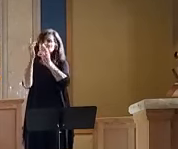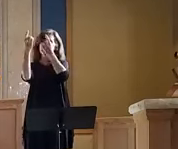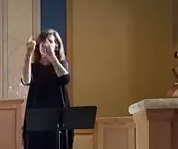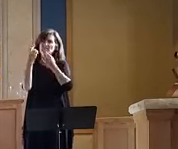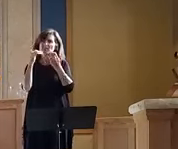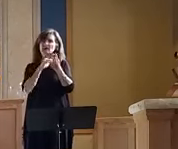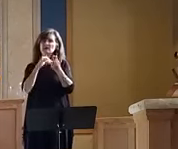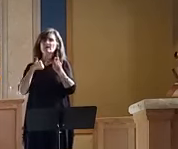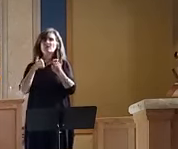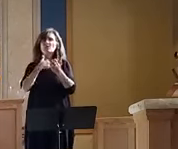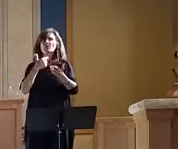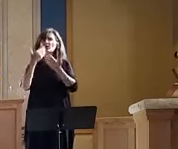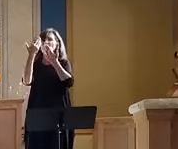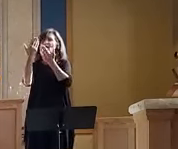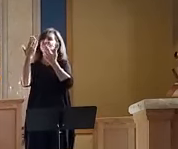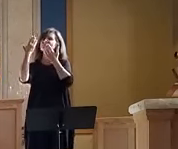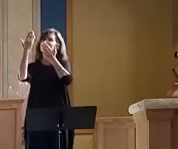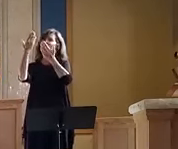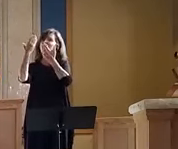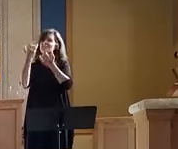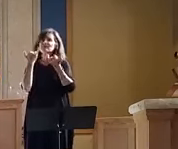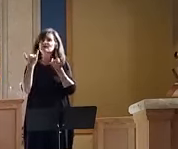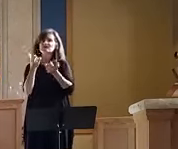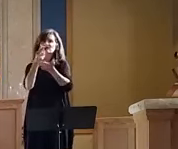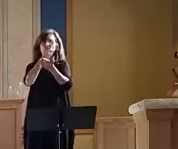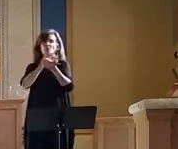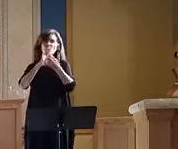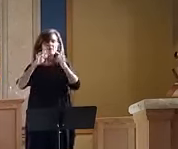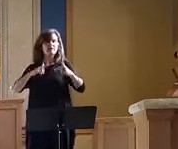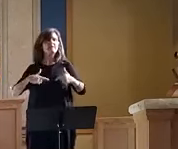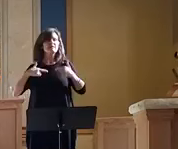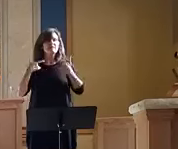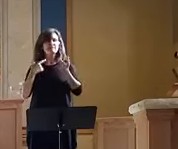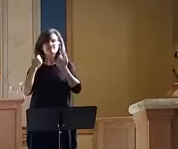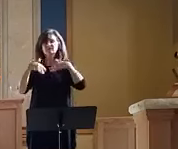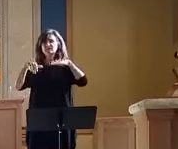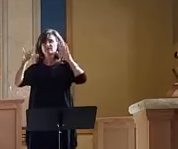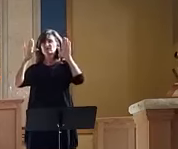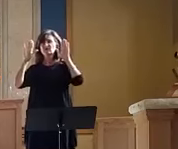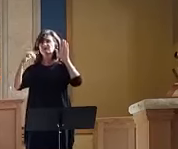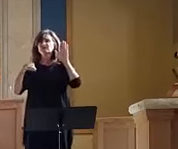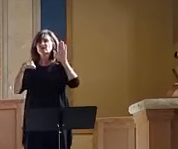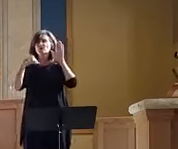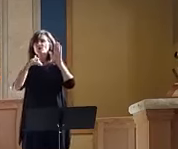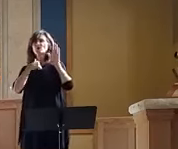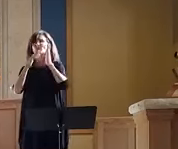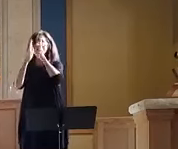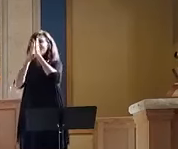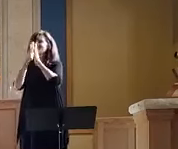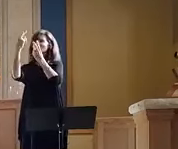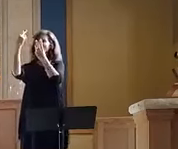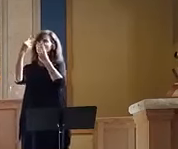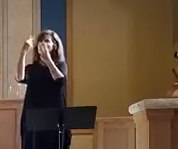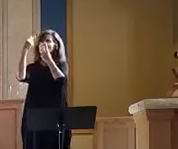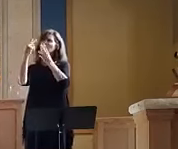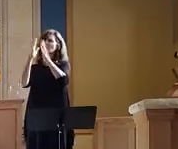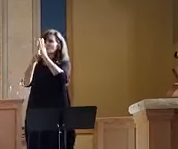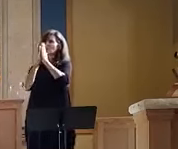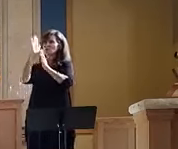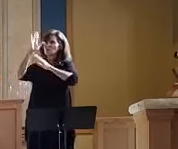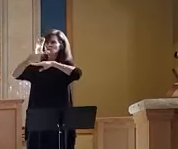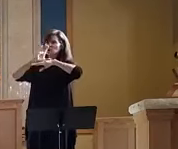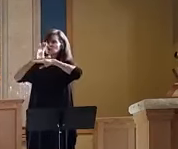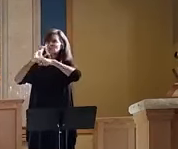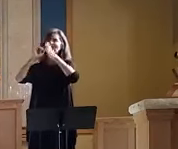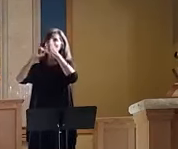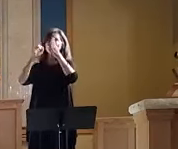in thanksgiving this holy and living sacrifice. Look, we pray, upon the oblation of your church, and